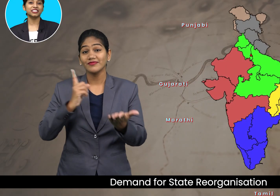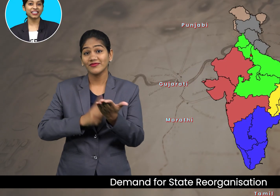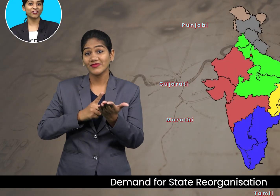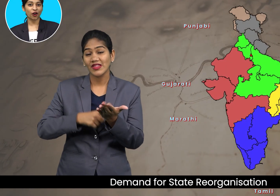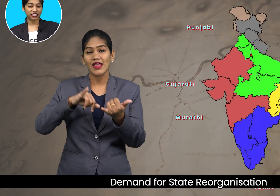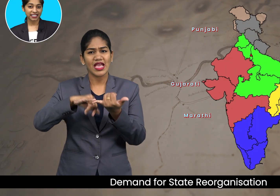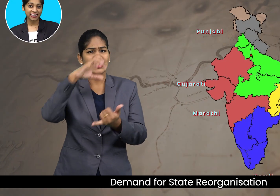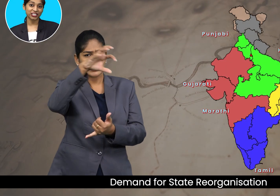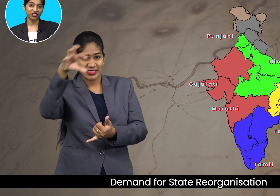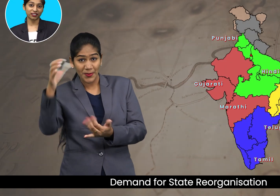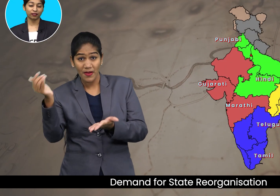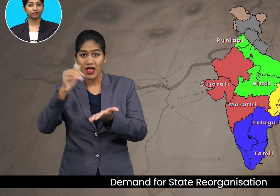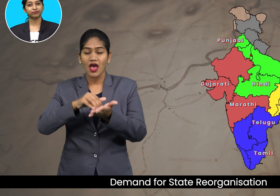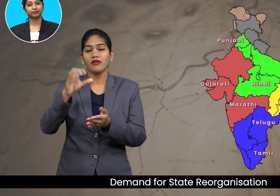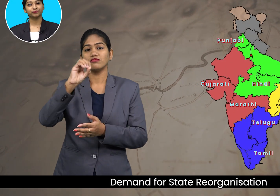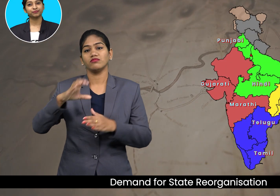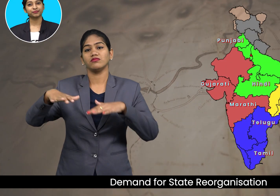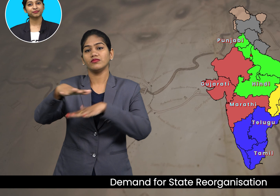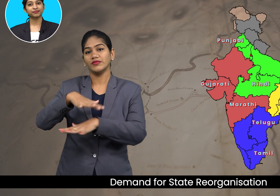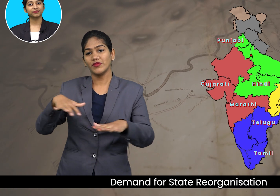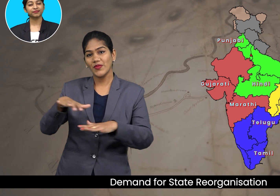Demand for state reorganization.